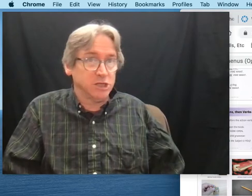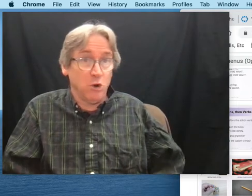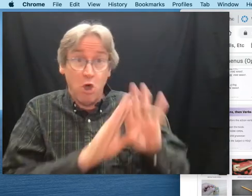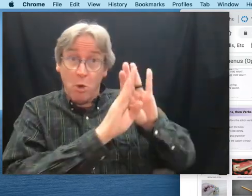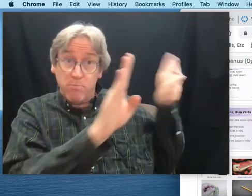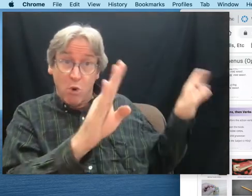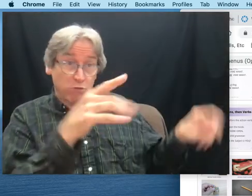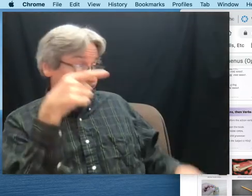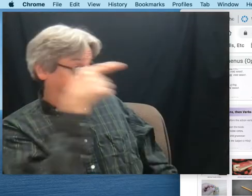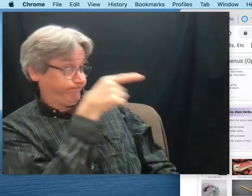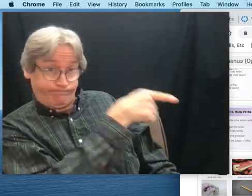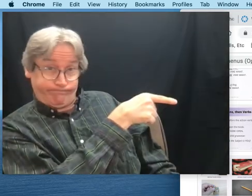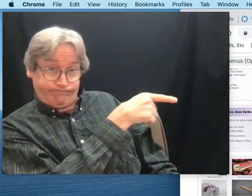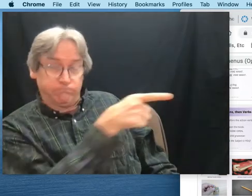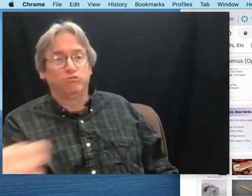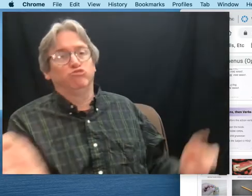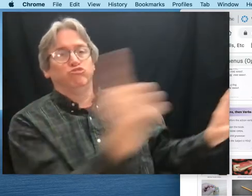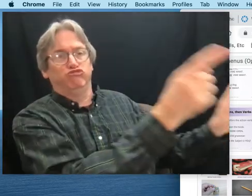that.